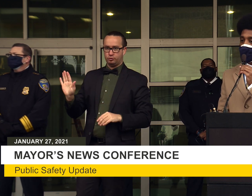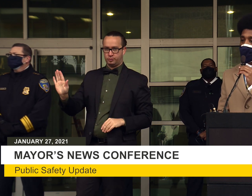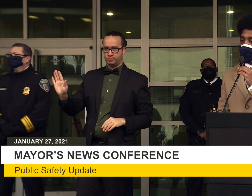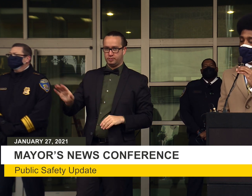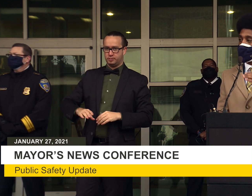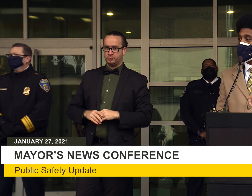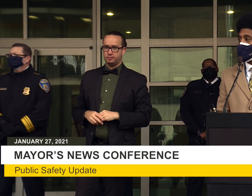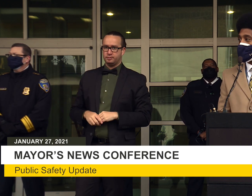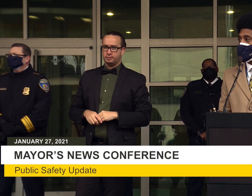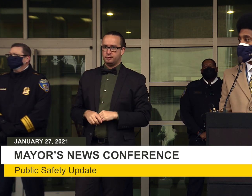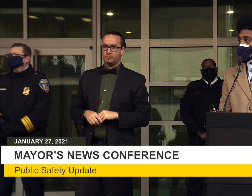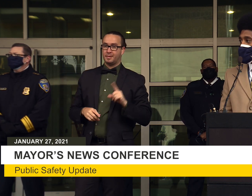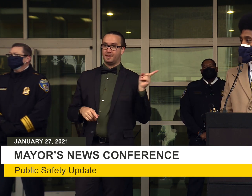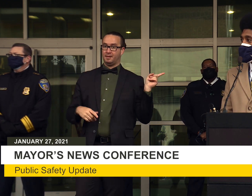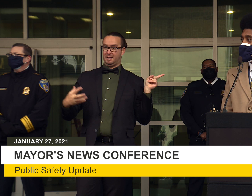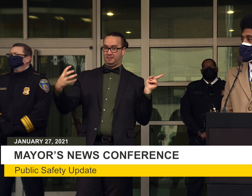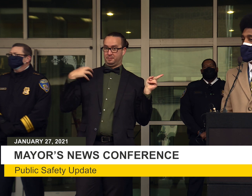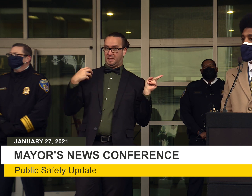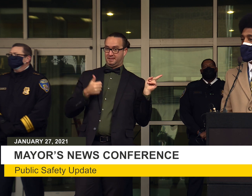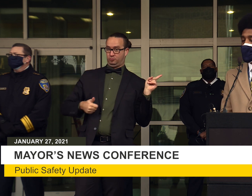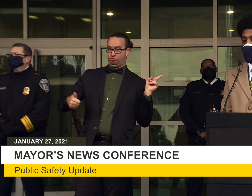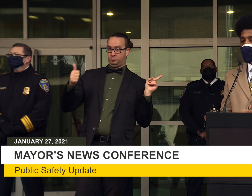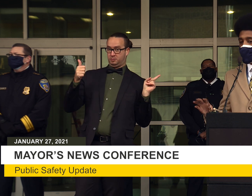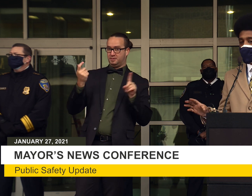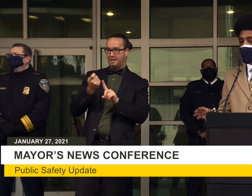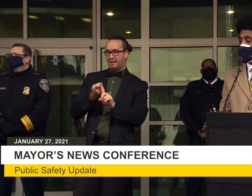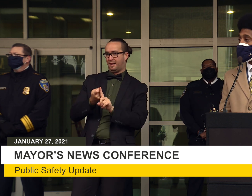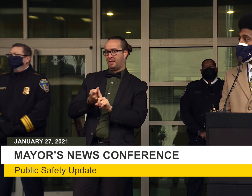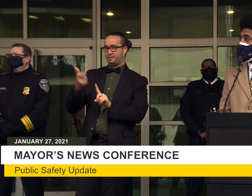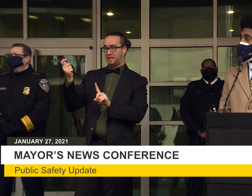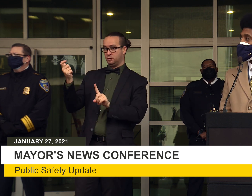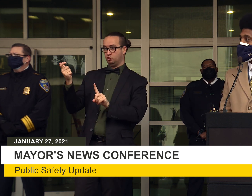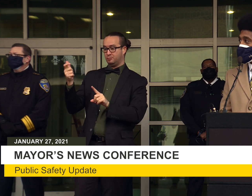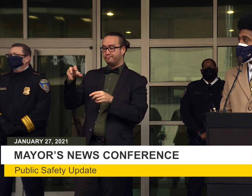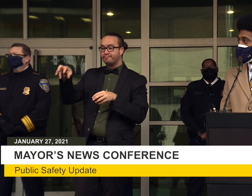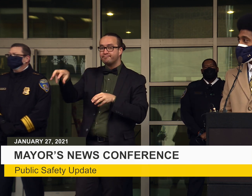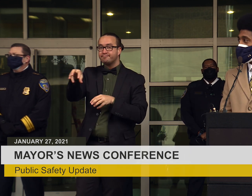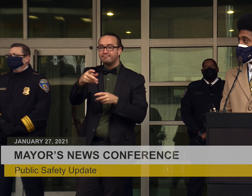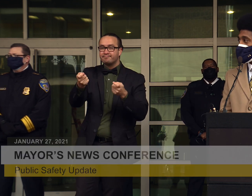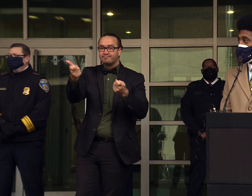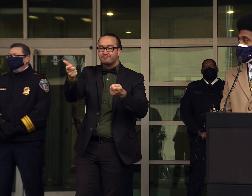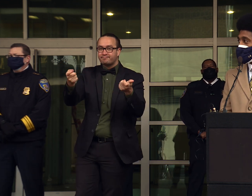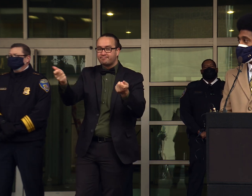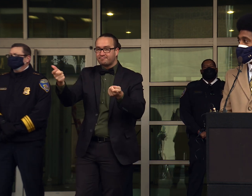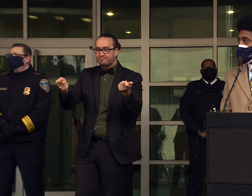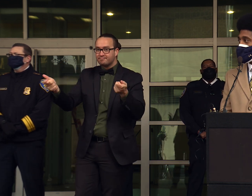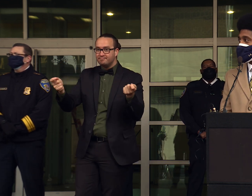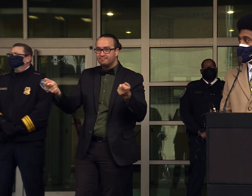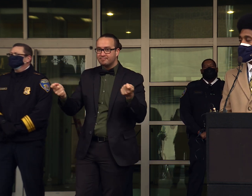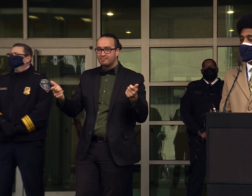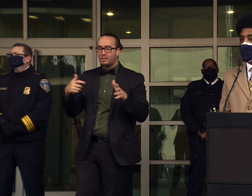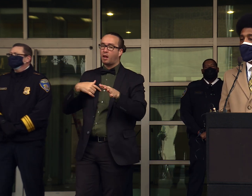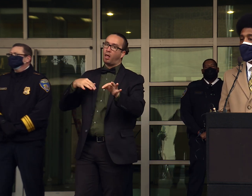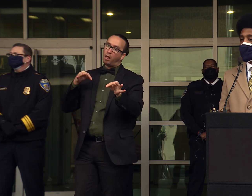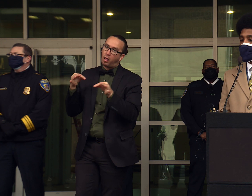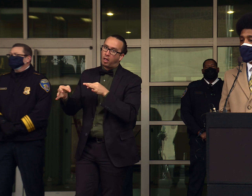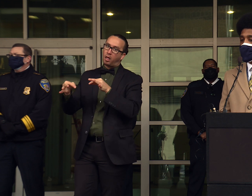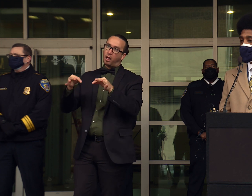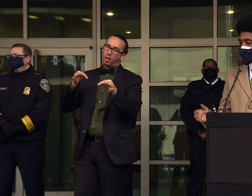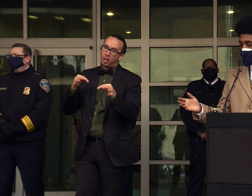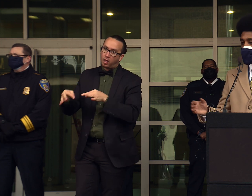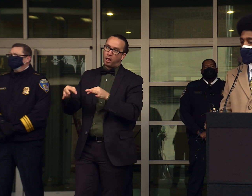is talking about eliminating zones, there are places that and we're not going to talk about extreme detail here about a deployment strategy,